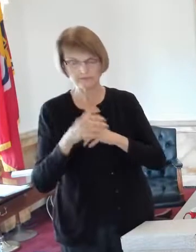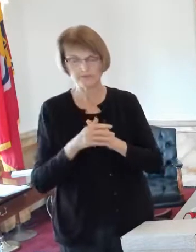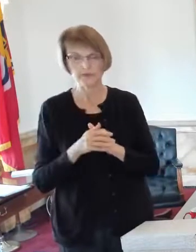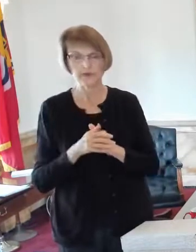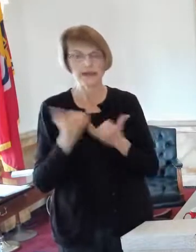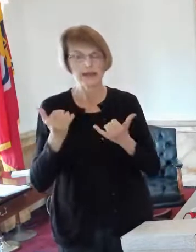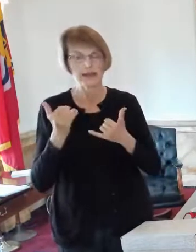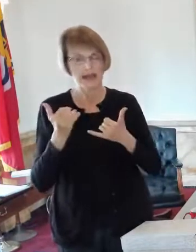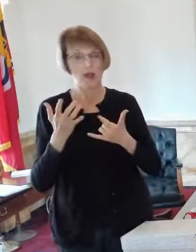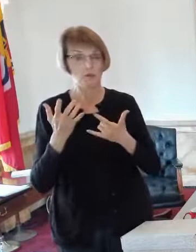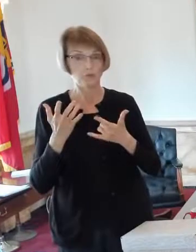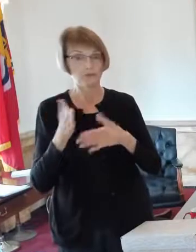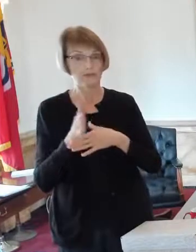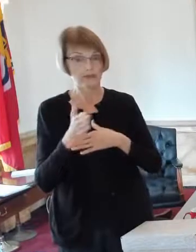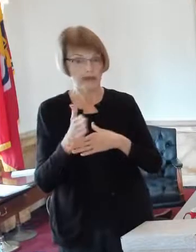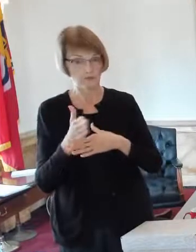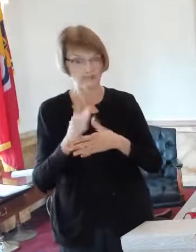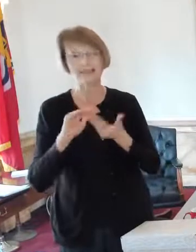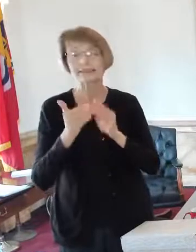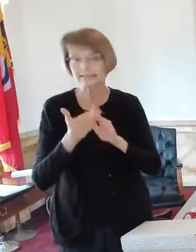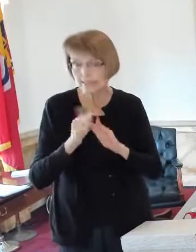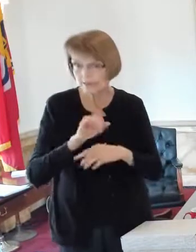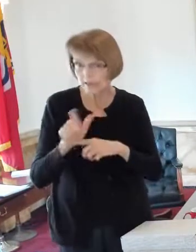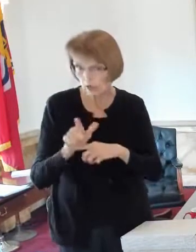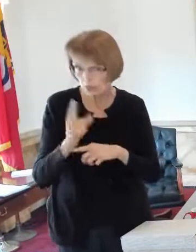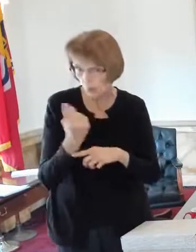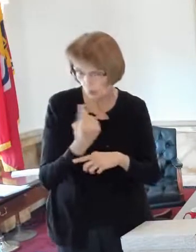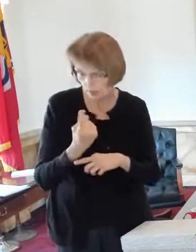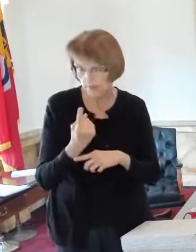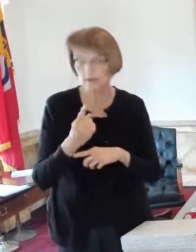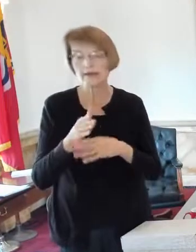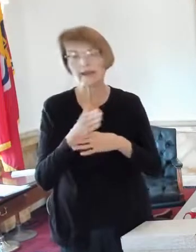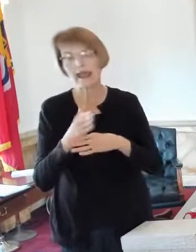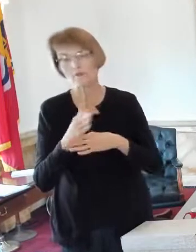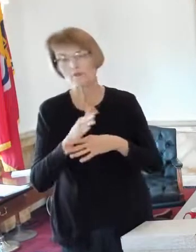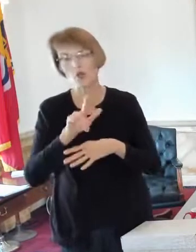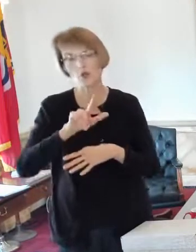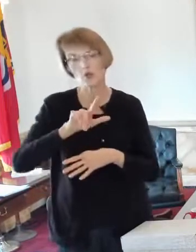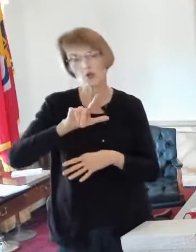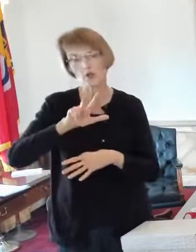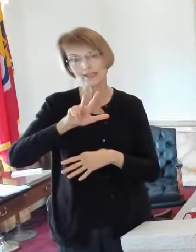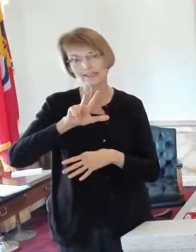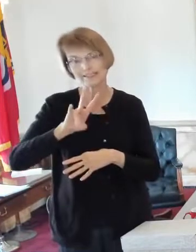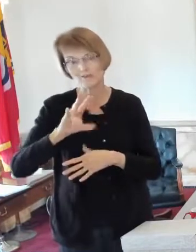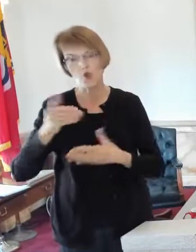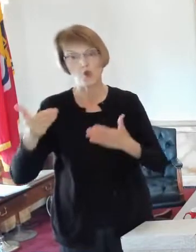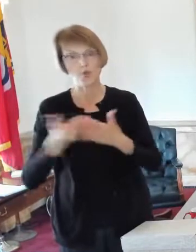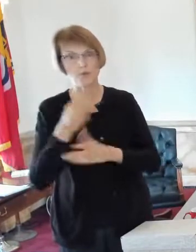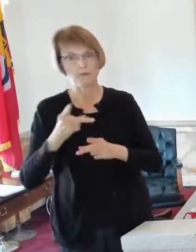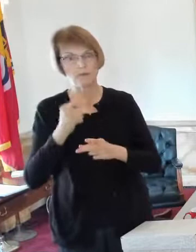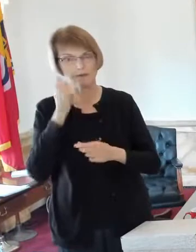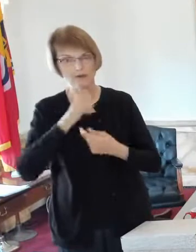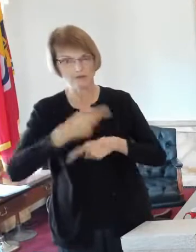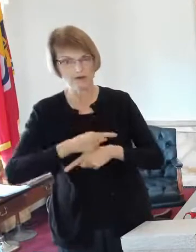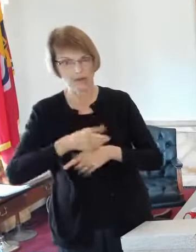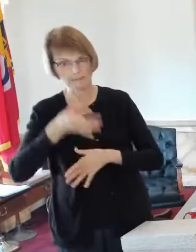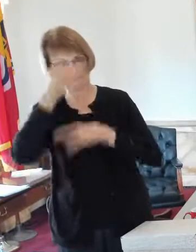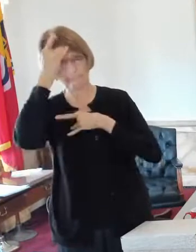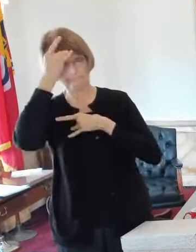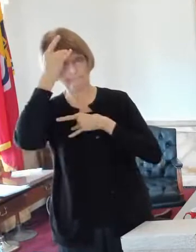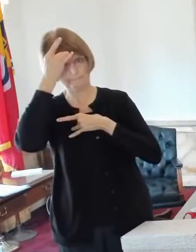now averaging, we in the city of St. Louis are averaging about 37 new cases every day. That's a